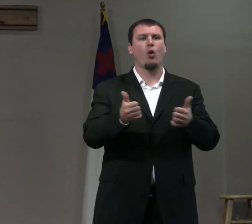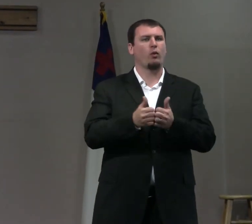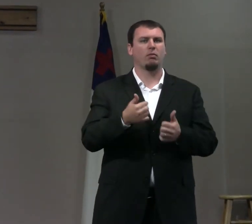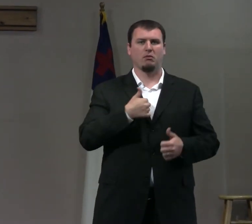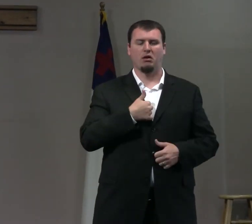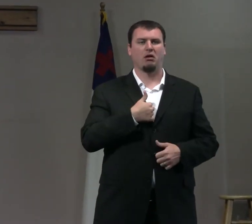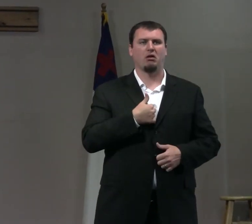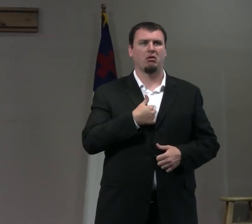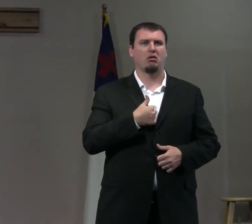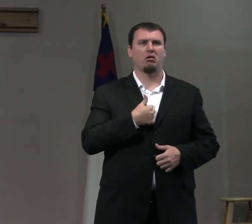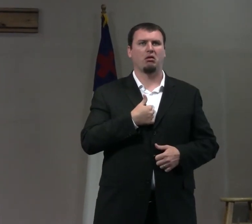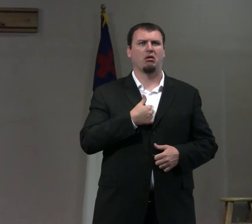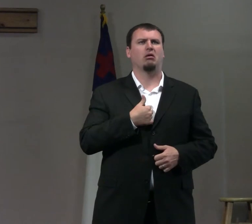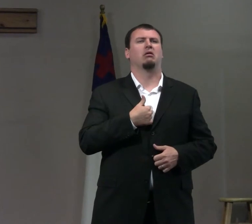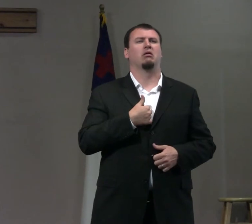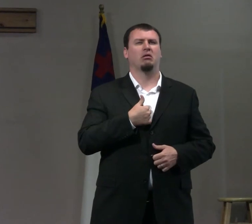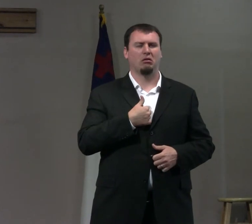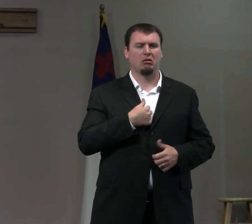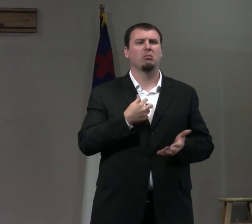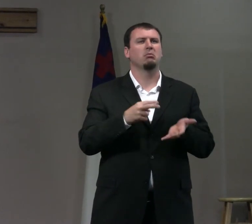Think about it. People can't get along with me.